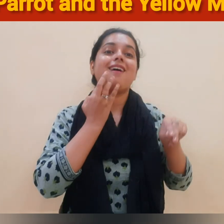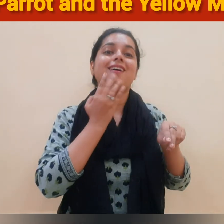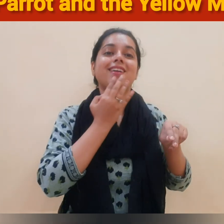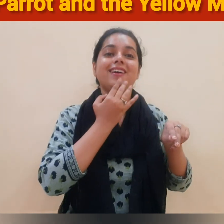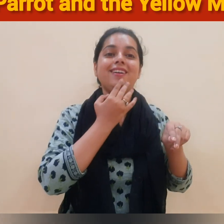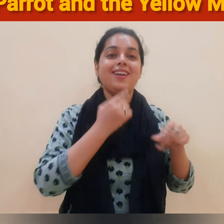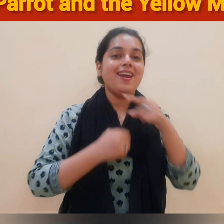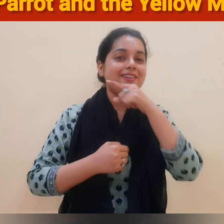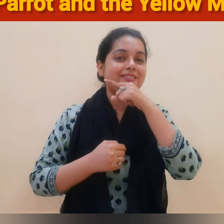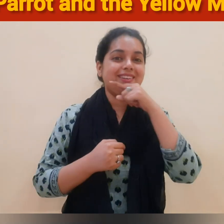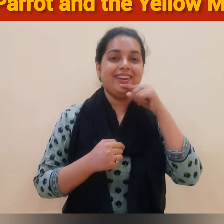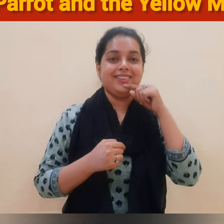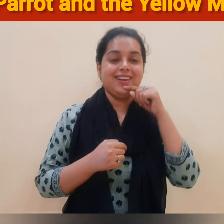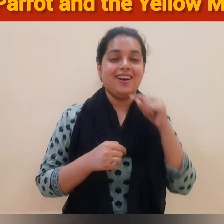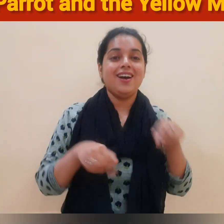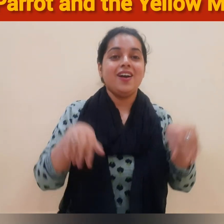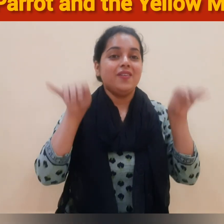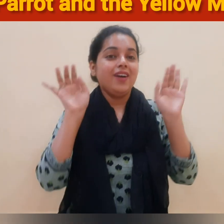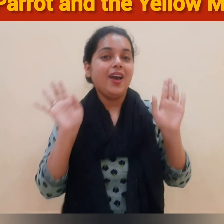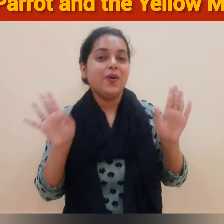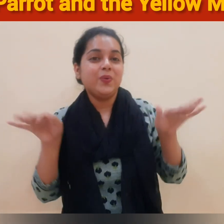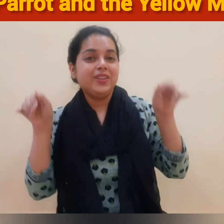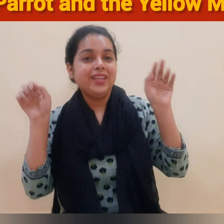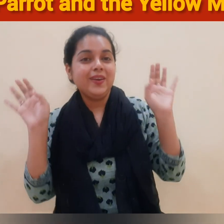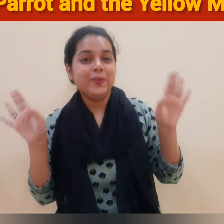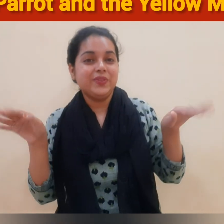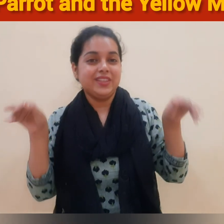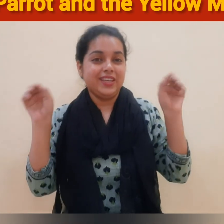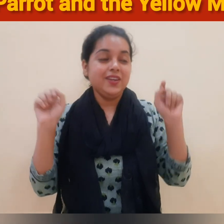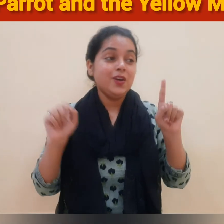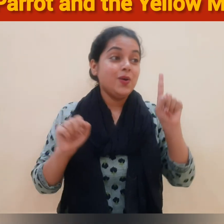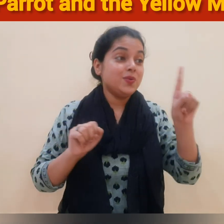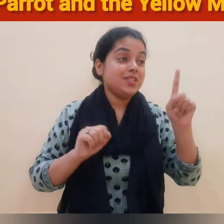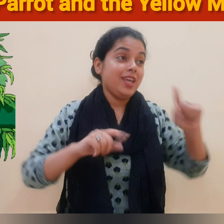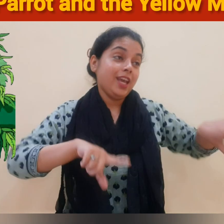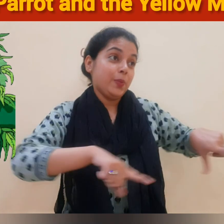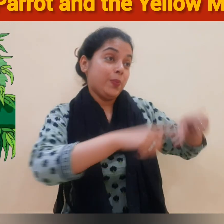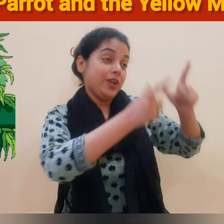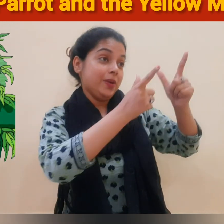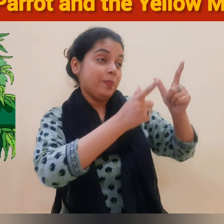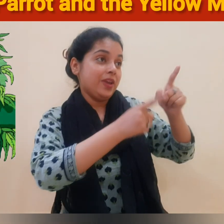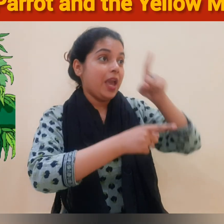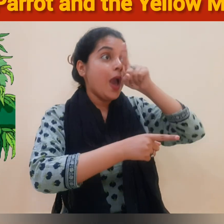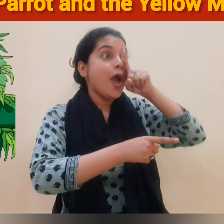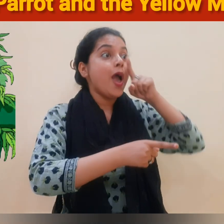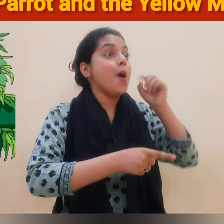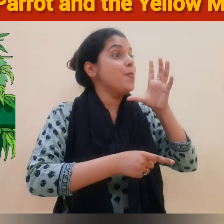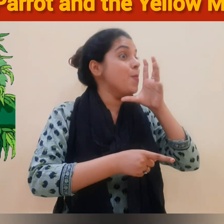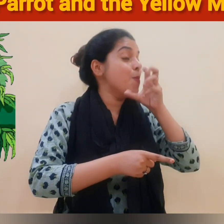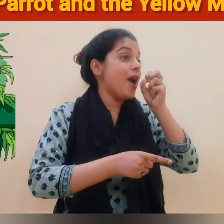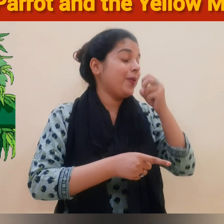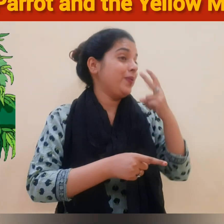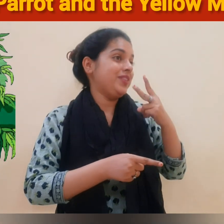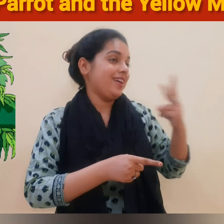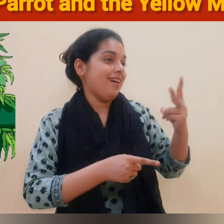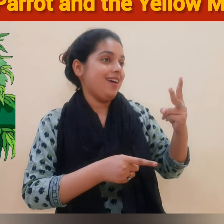beak. He was flying and flying. He saw a mango on a